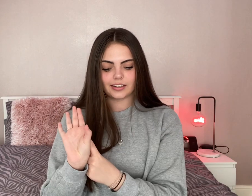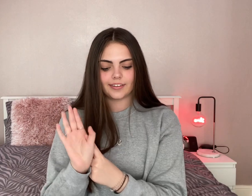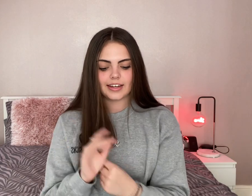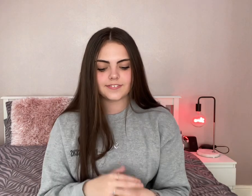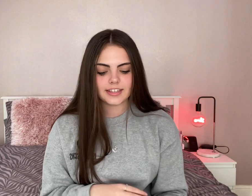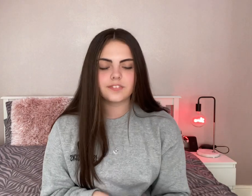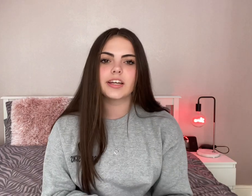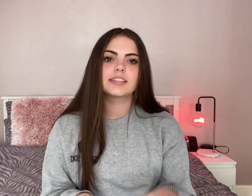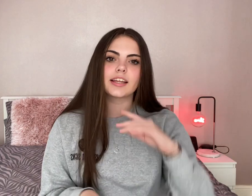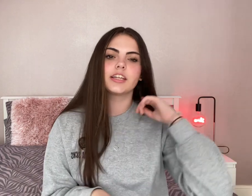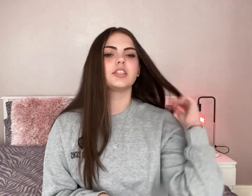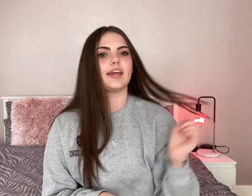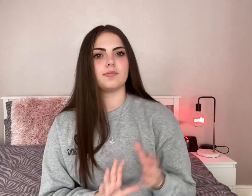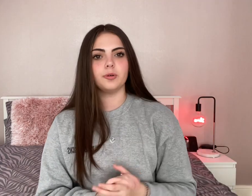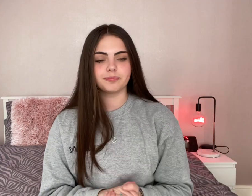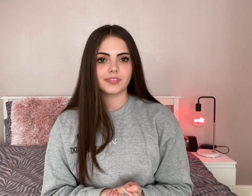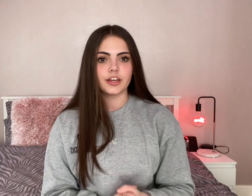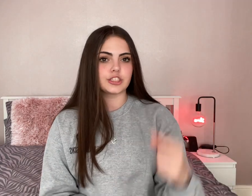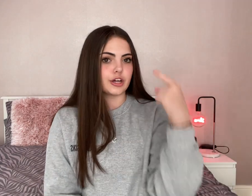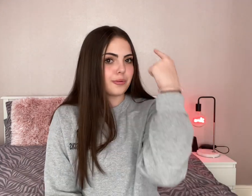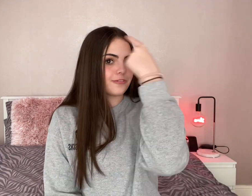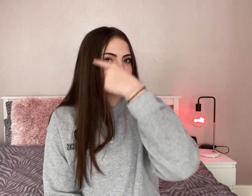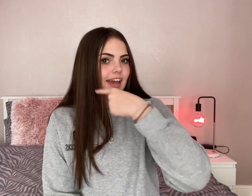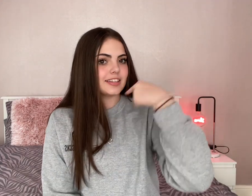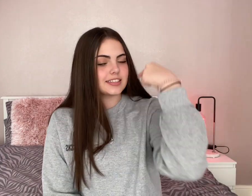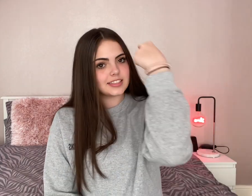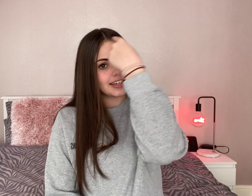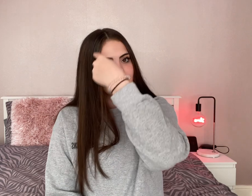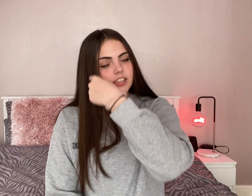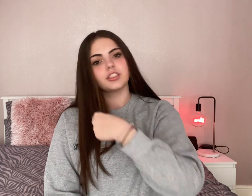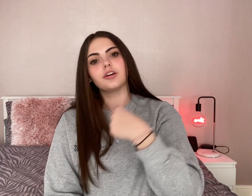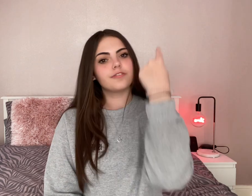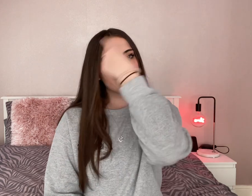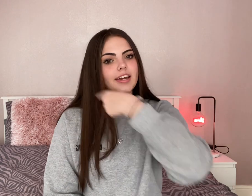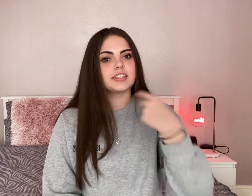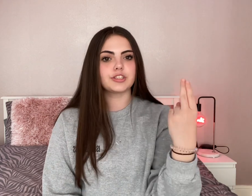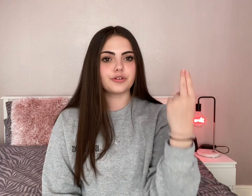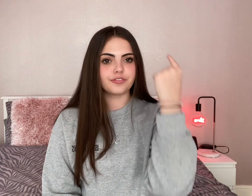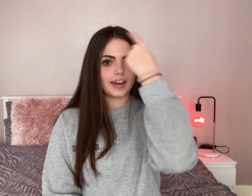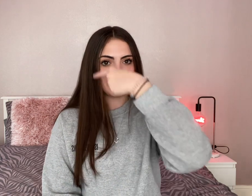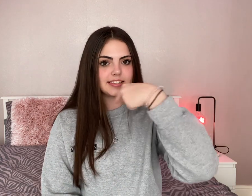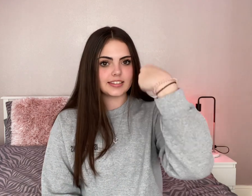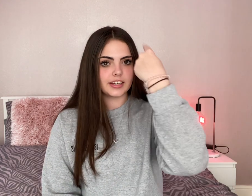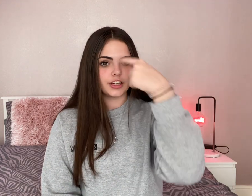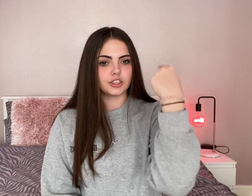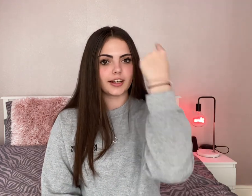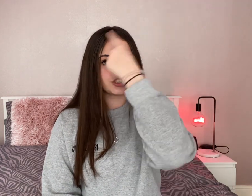then it's face to face at the kitchen table. So face. So face to face. You can do like a circle